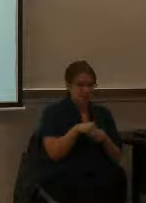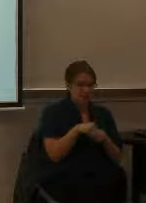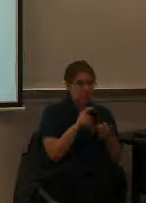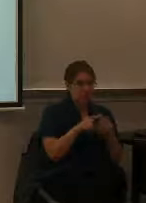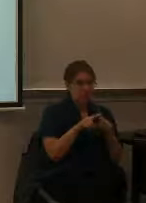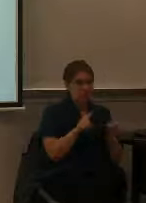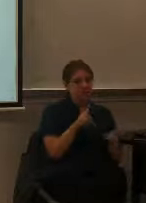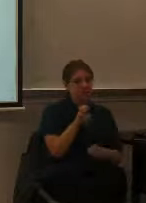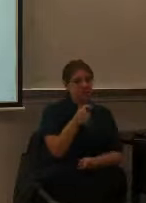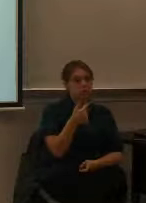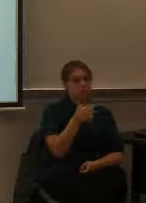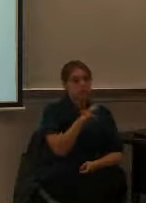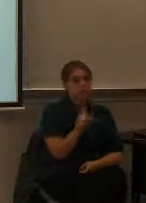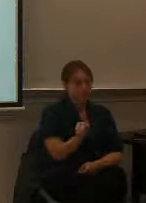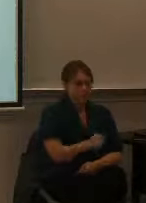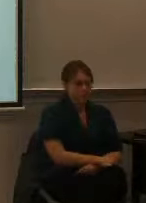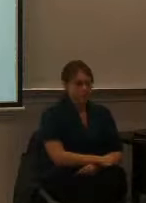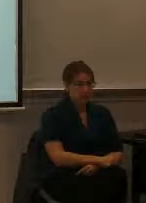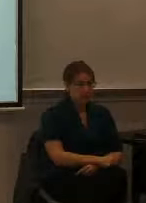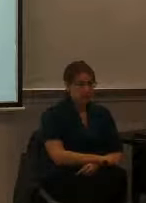degrees.